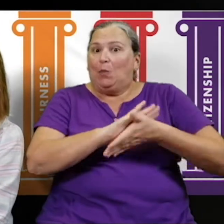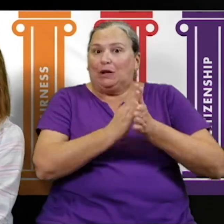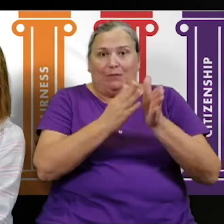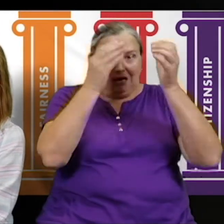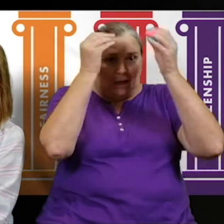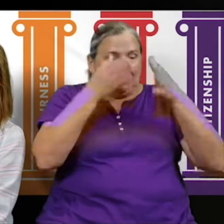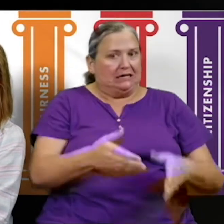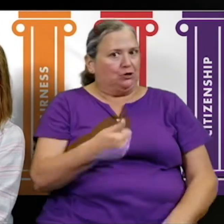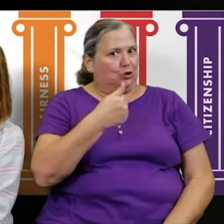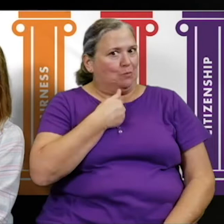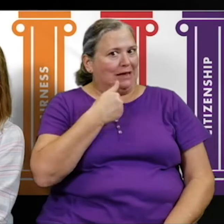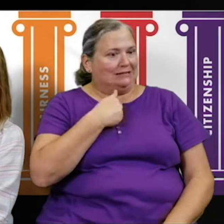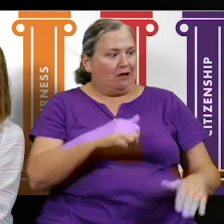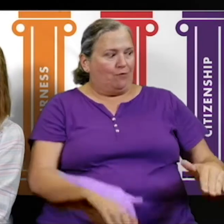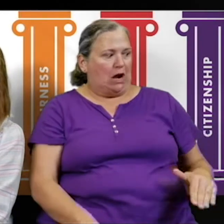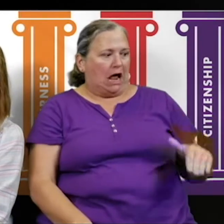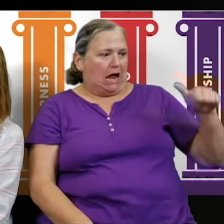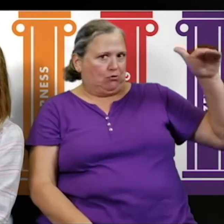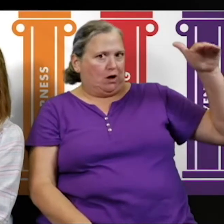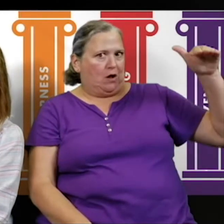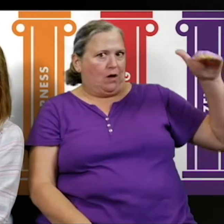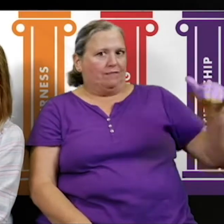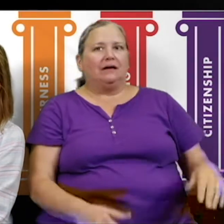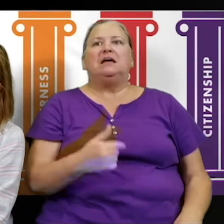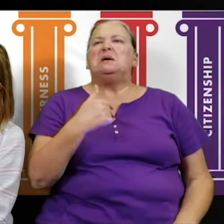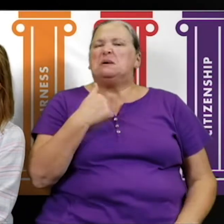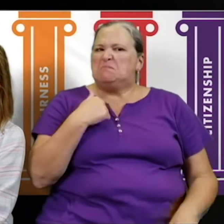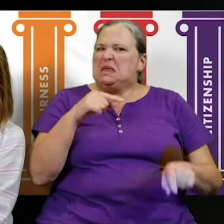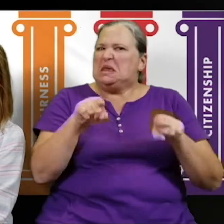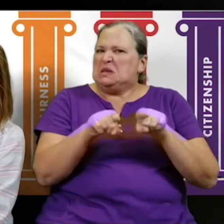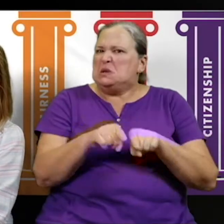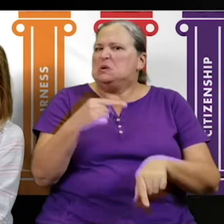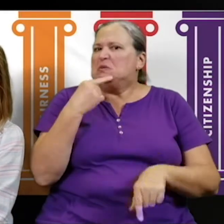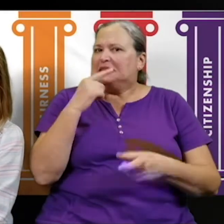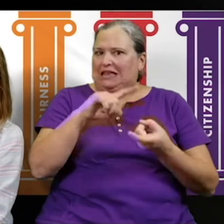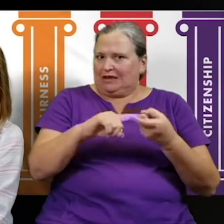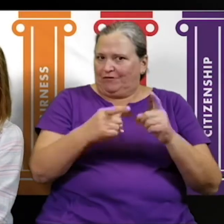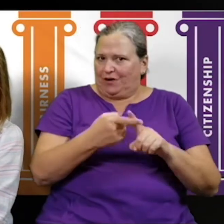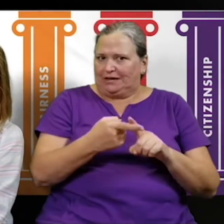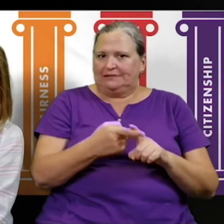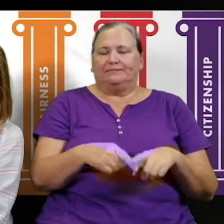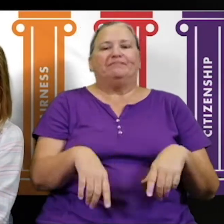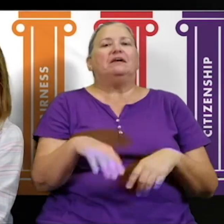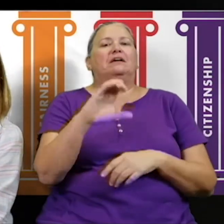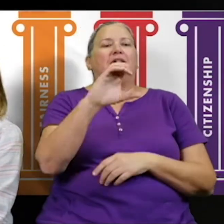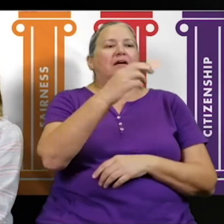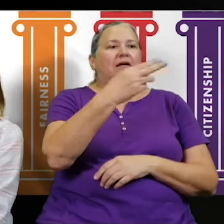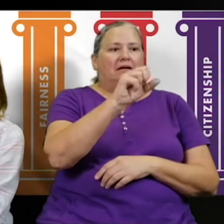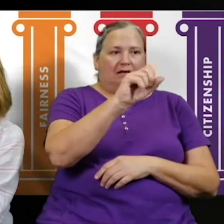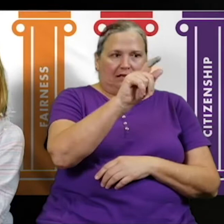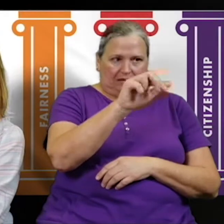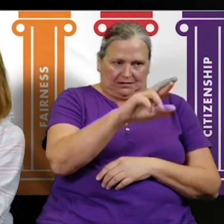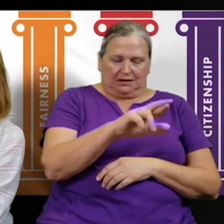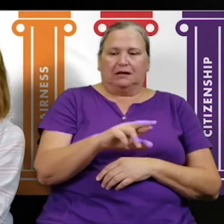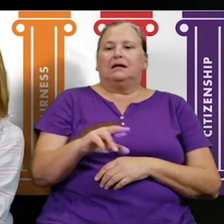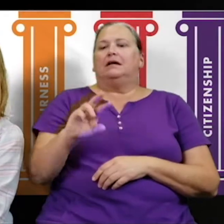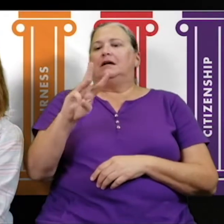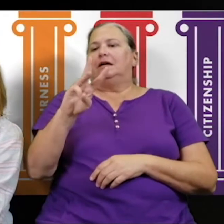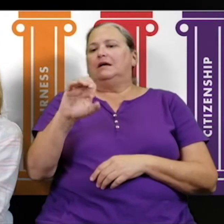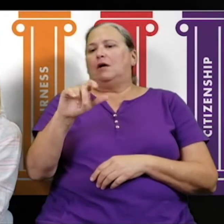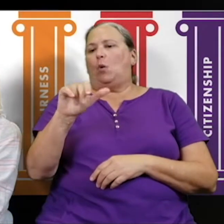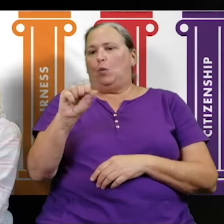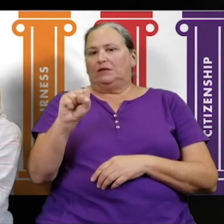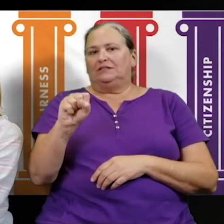when I grow up," said Lily. "Me too," said her friends, Chester and Wilson and